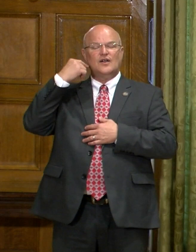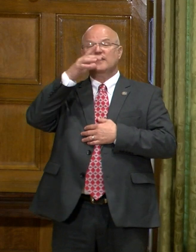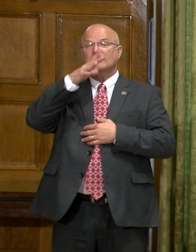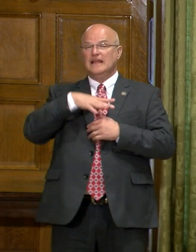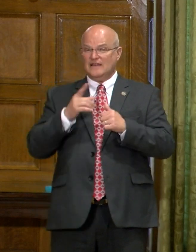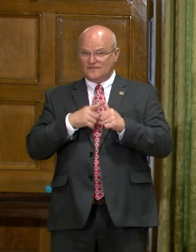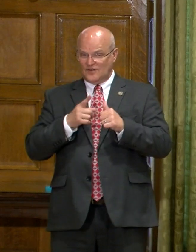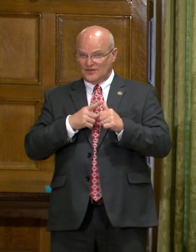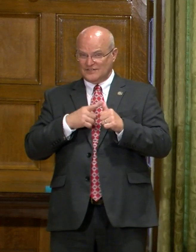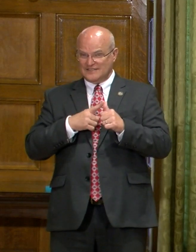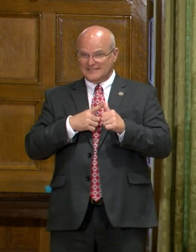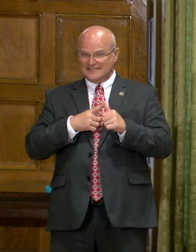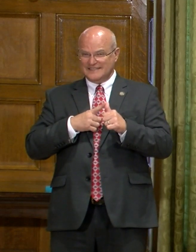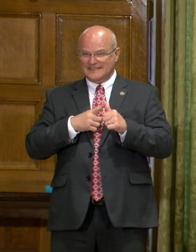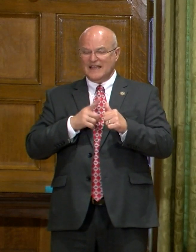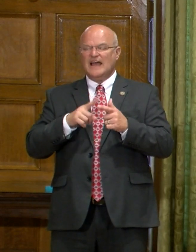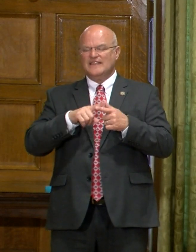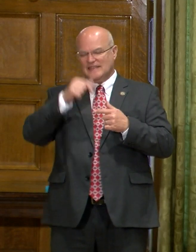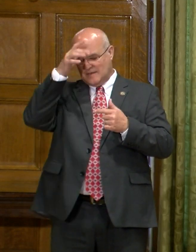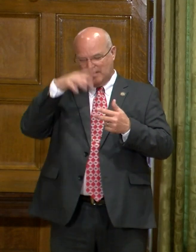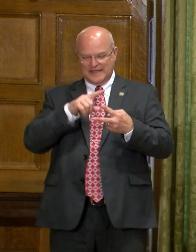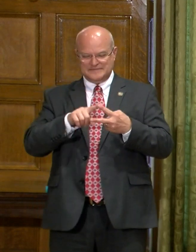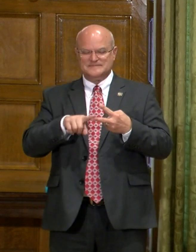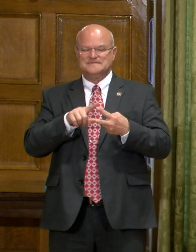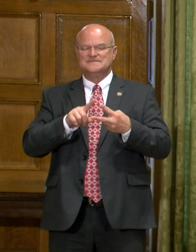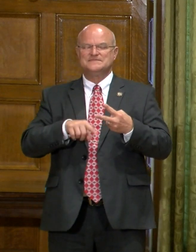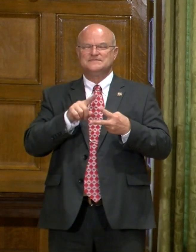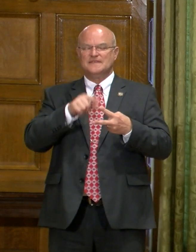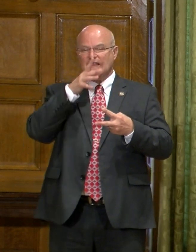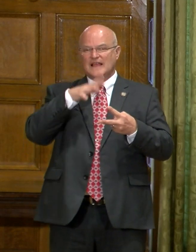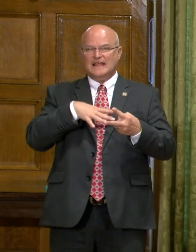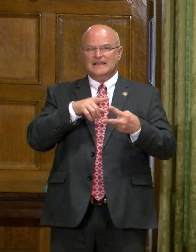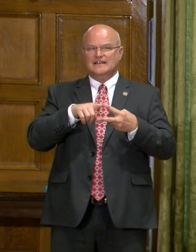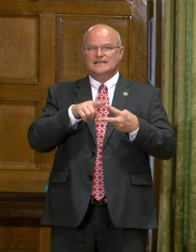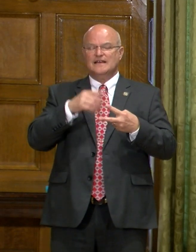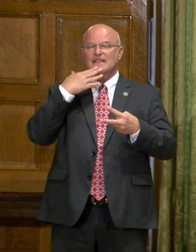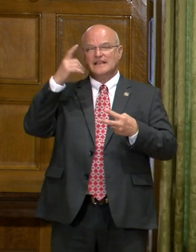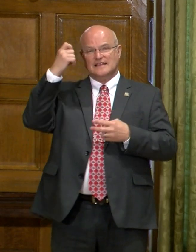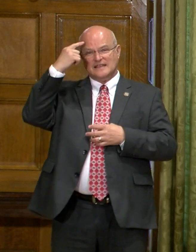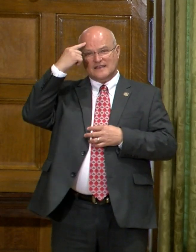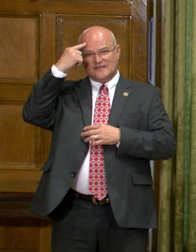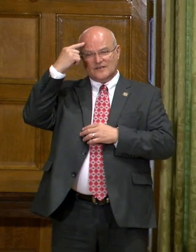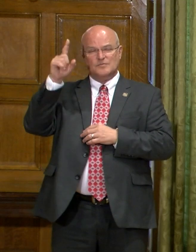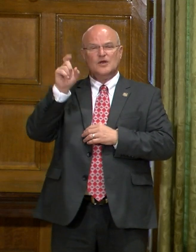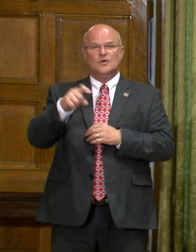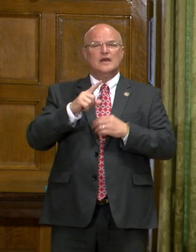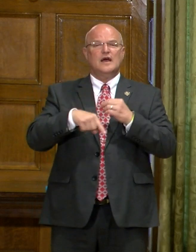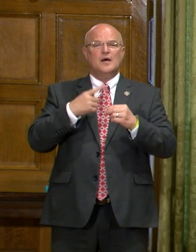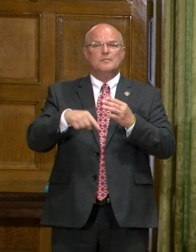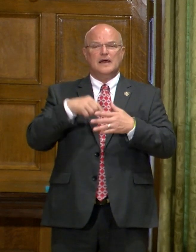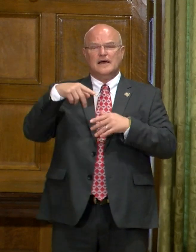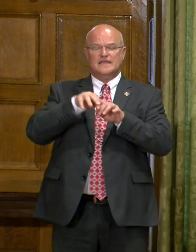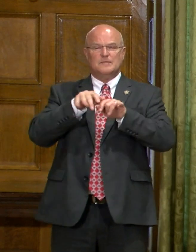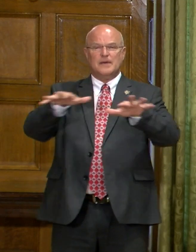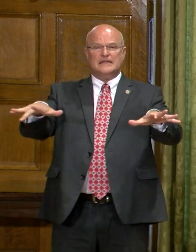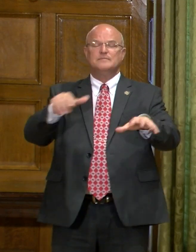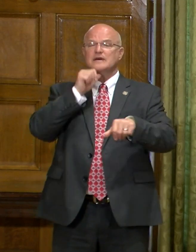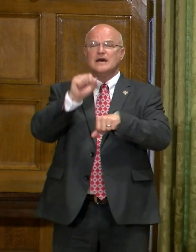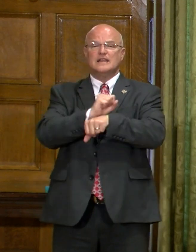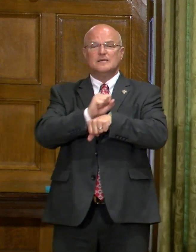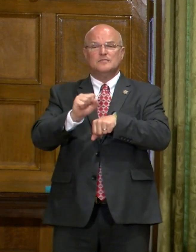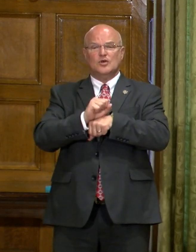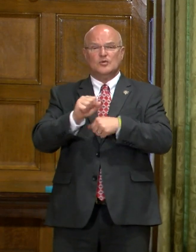the lady first. Then we'll go to the gentleman. Thanks, Governor. My question is regarding the Pandemic